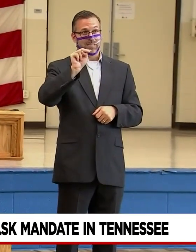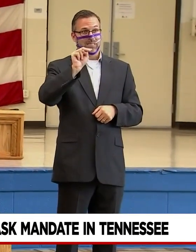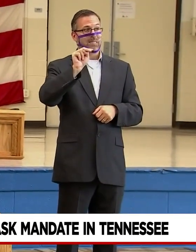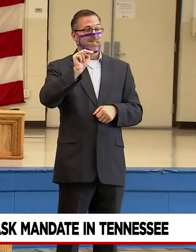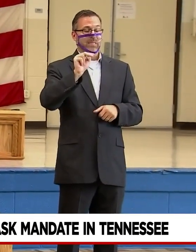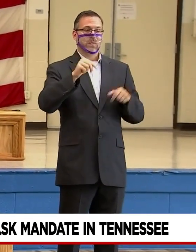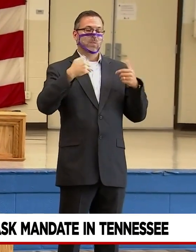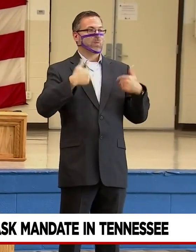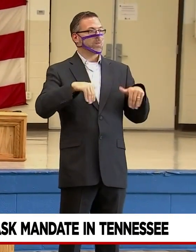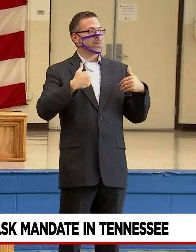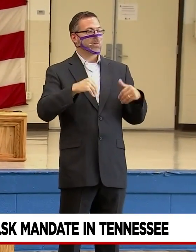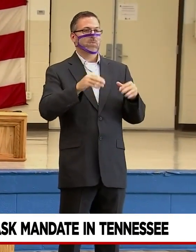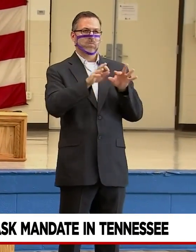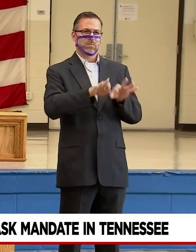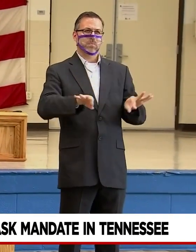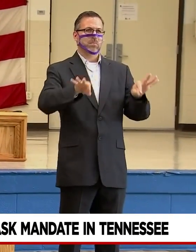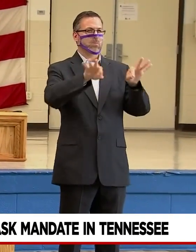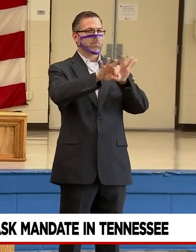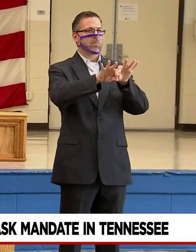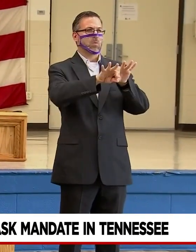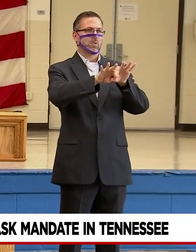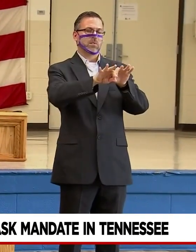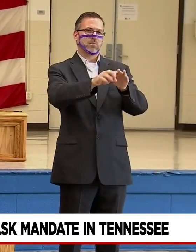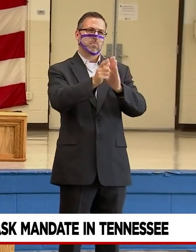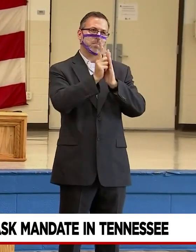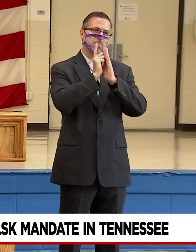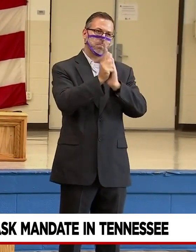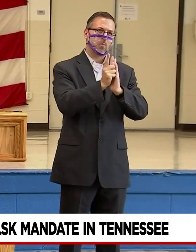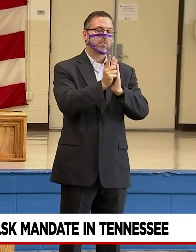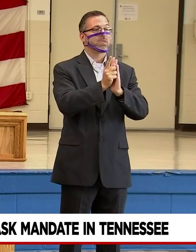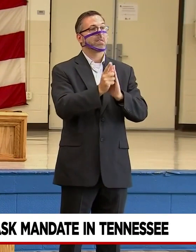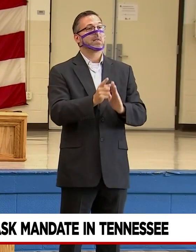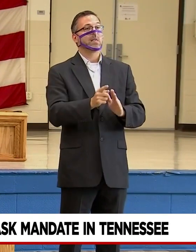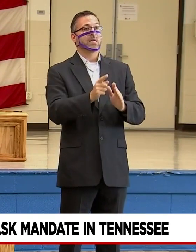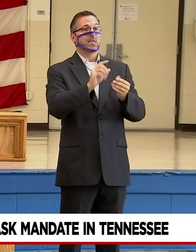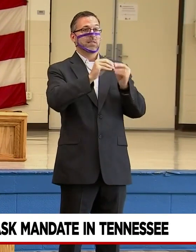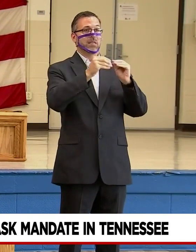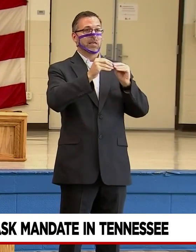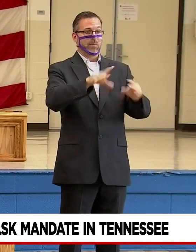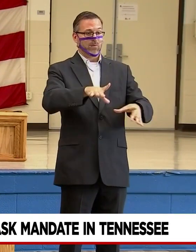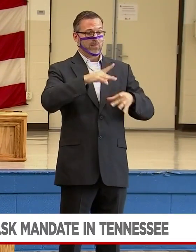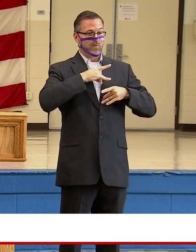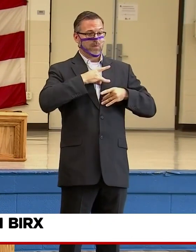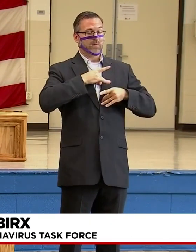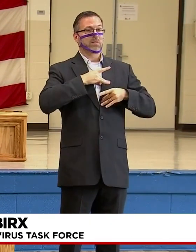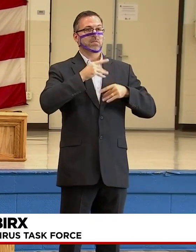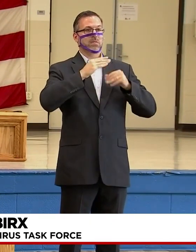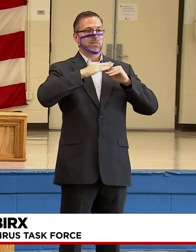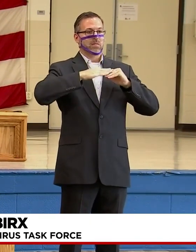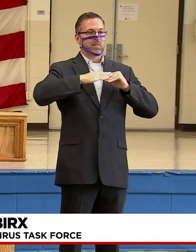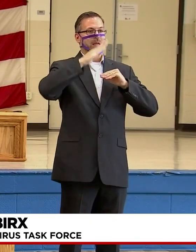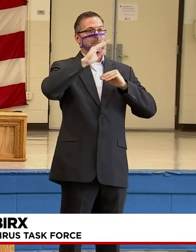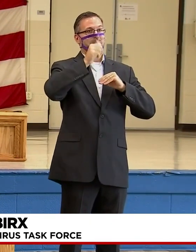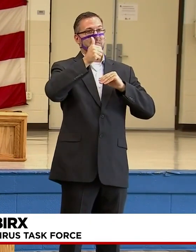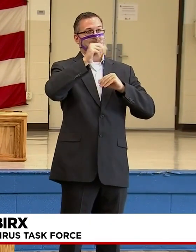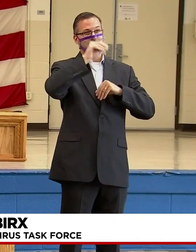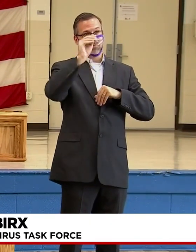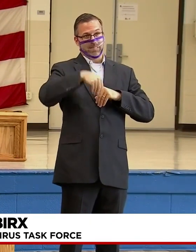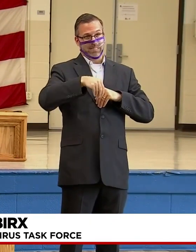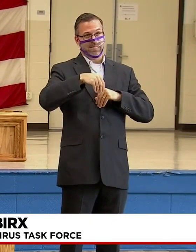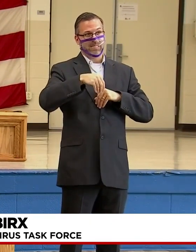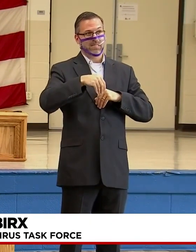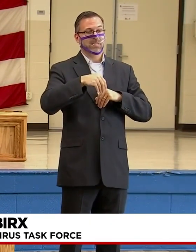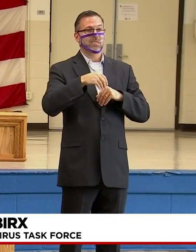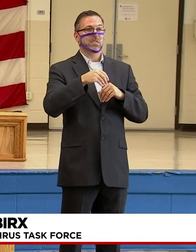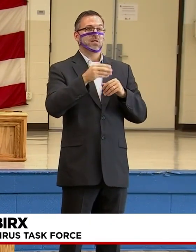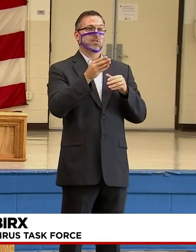in time where their test positivity has just increased into the greater than 10%, with multiple counties